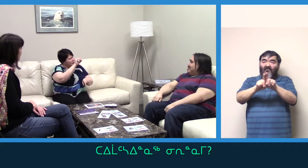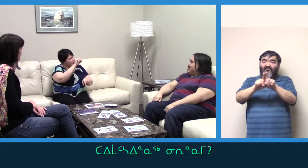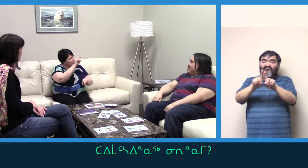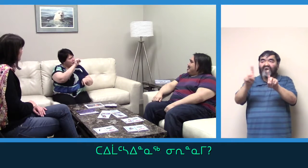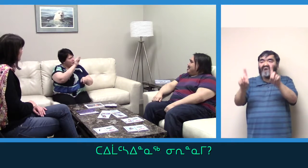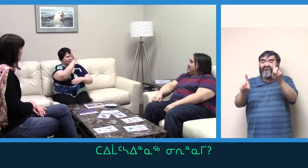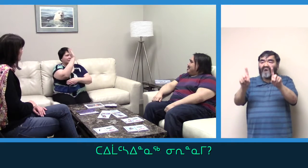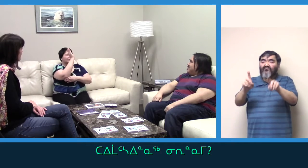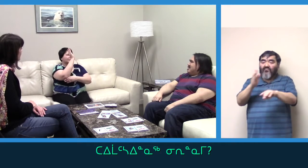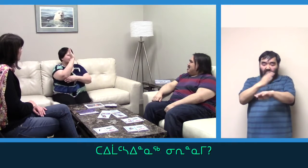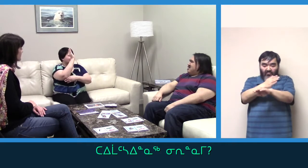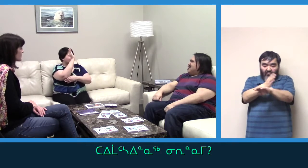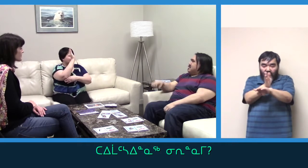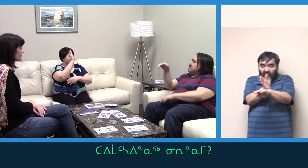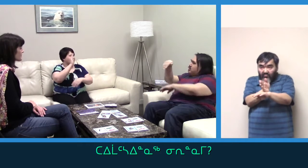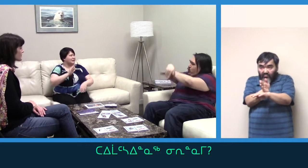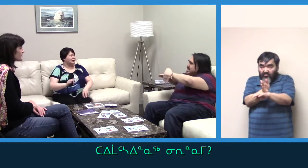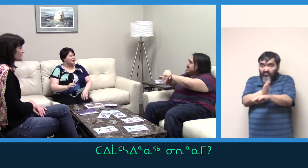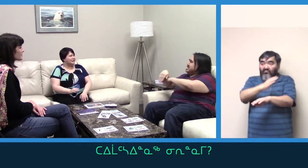as noon.